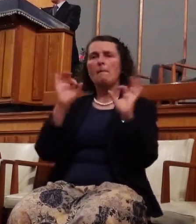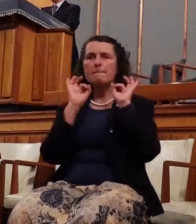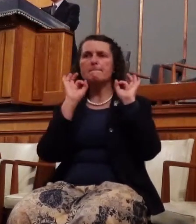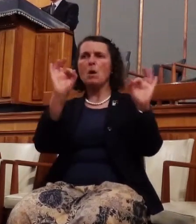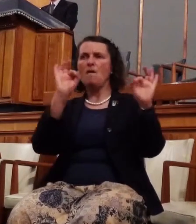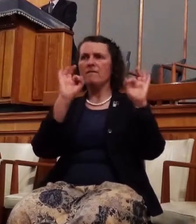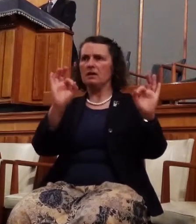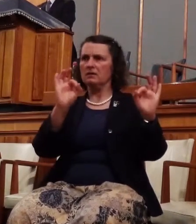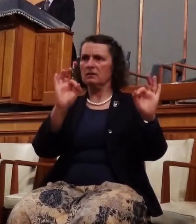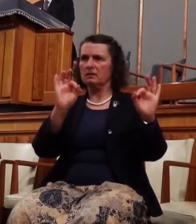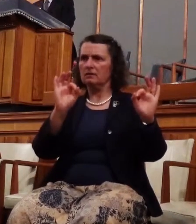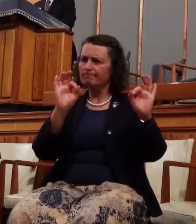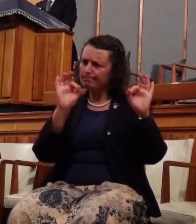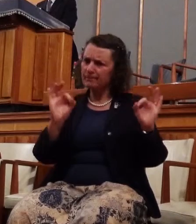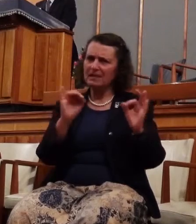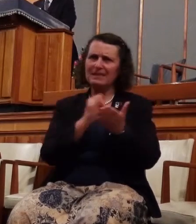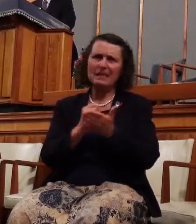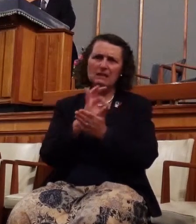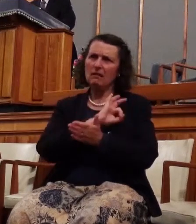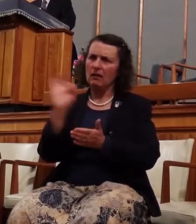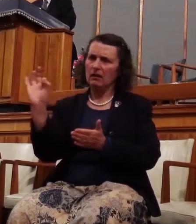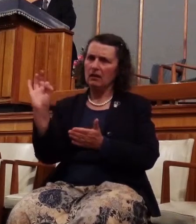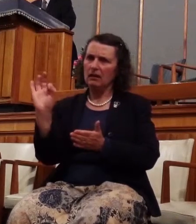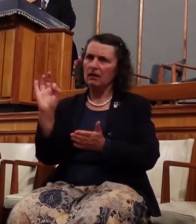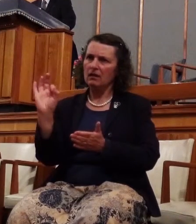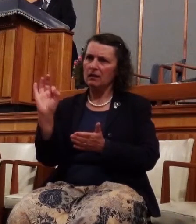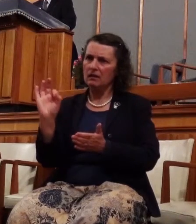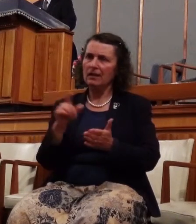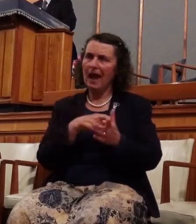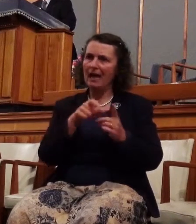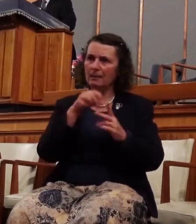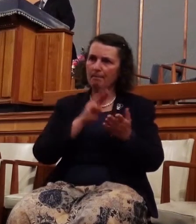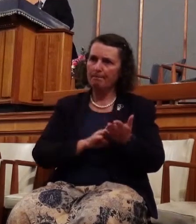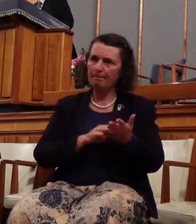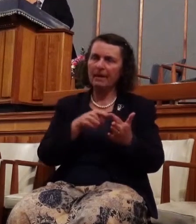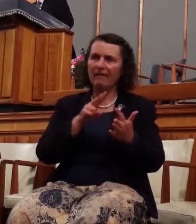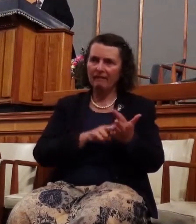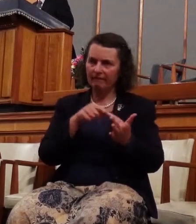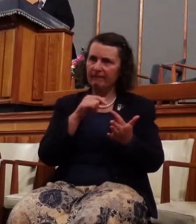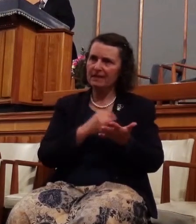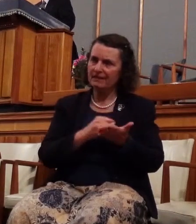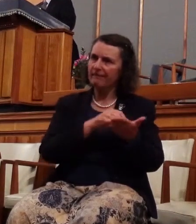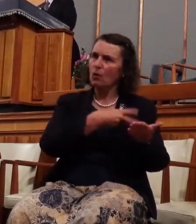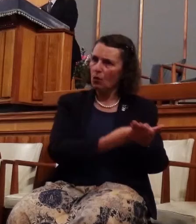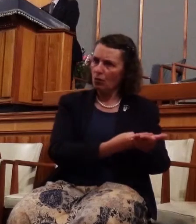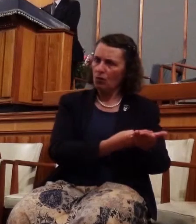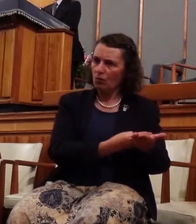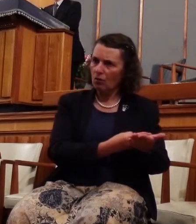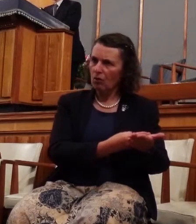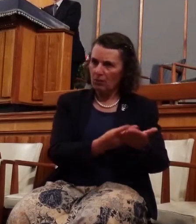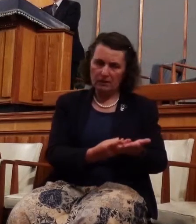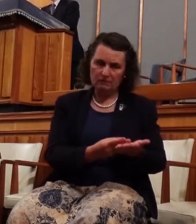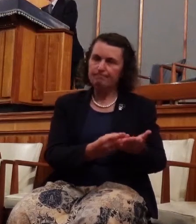was perfect. But sin, again, the wages of sin is death. Why do we die? This is